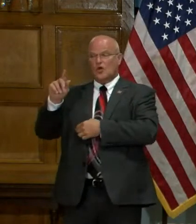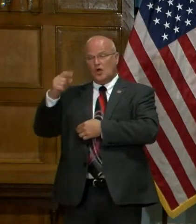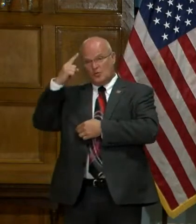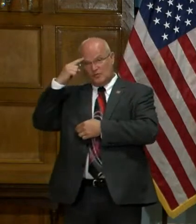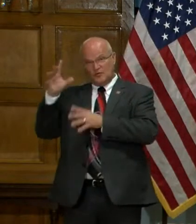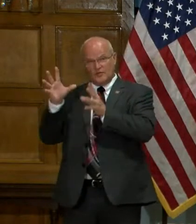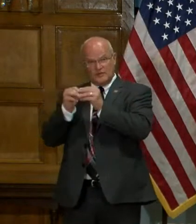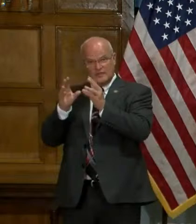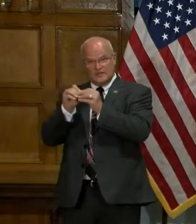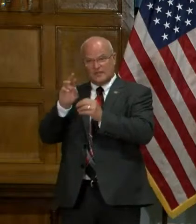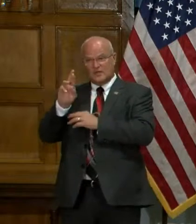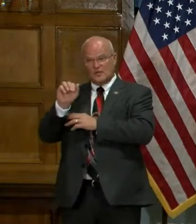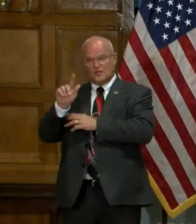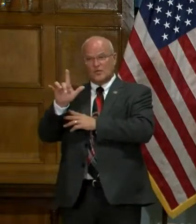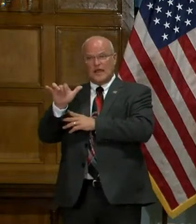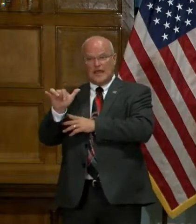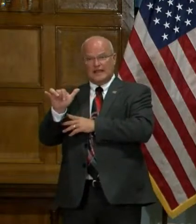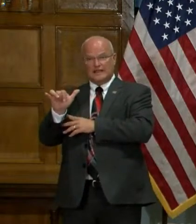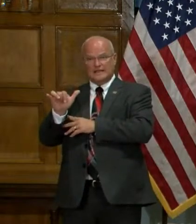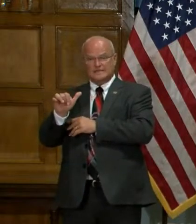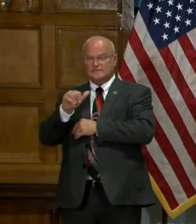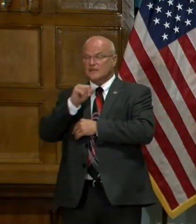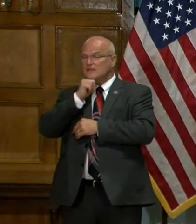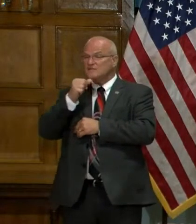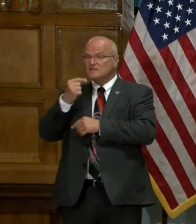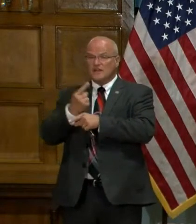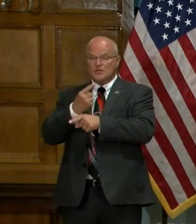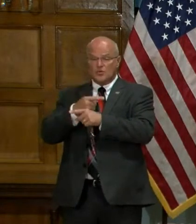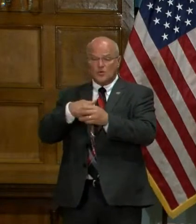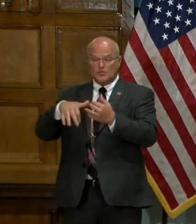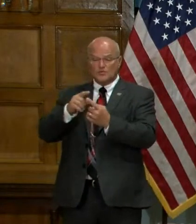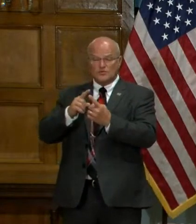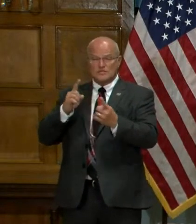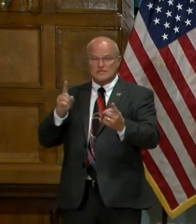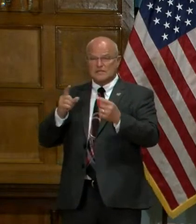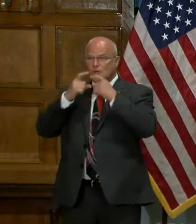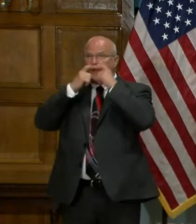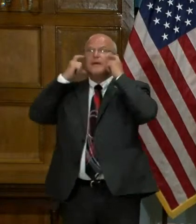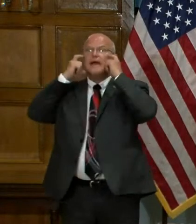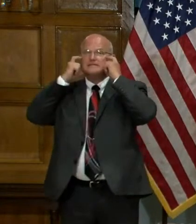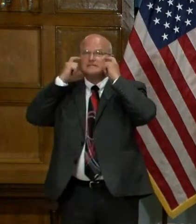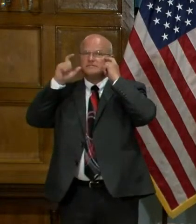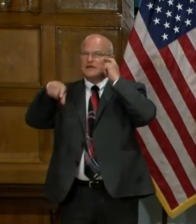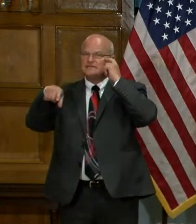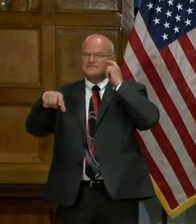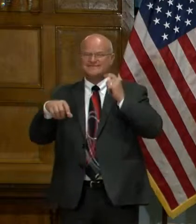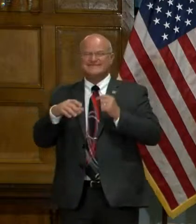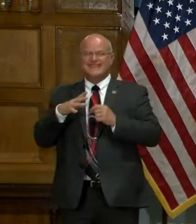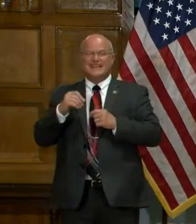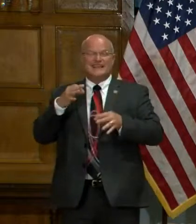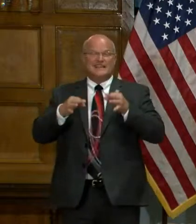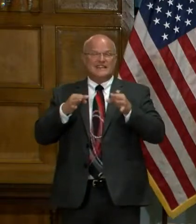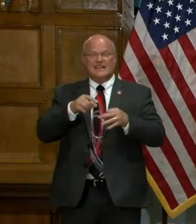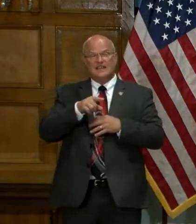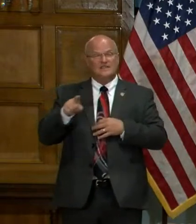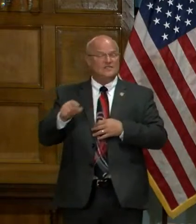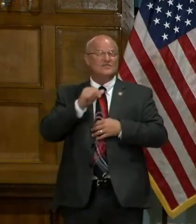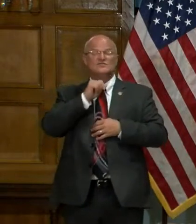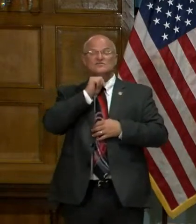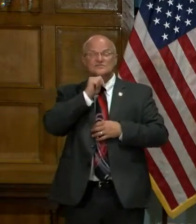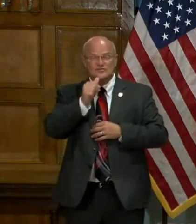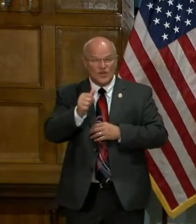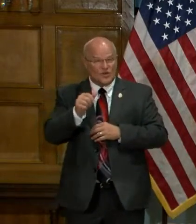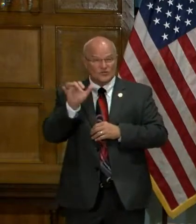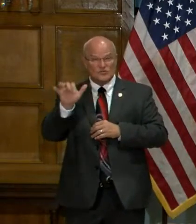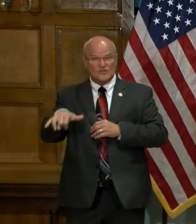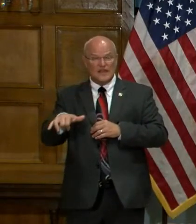that rally, that if there is not appropriate social distancing, wear a mask. And if you don't